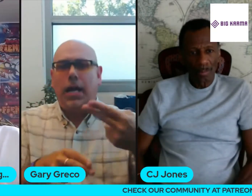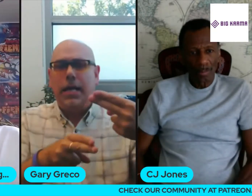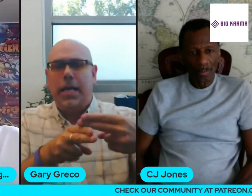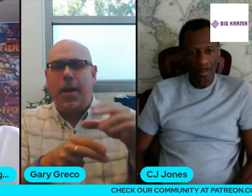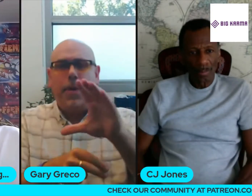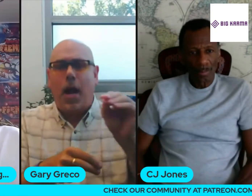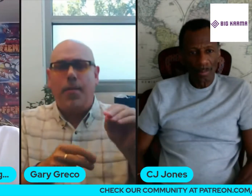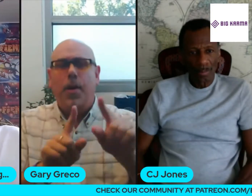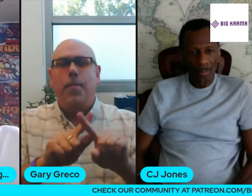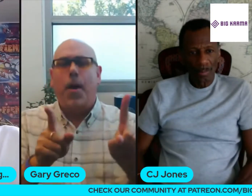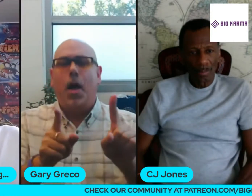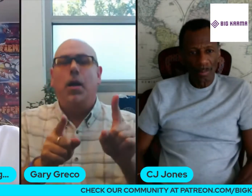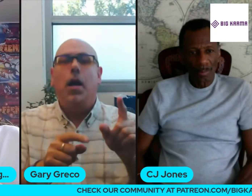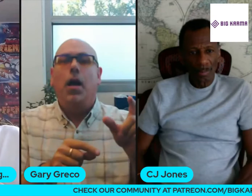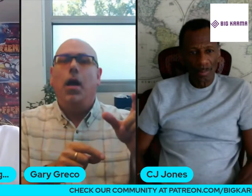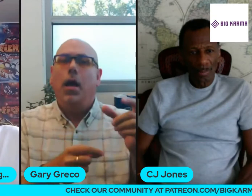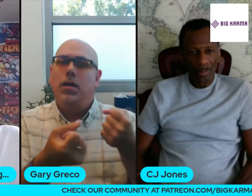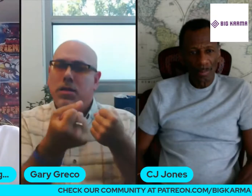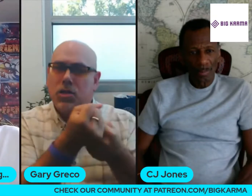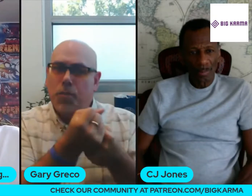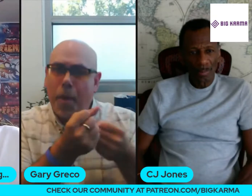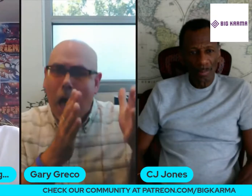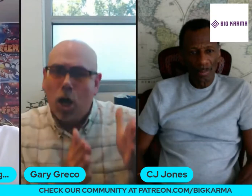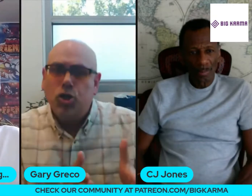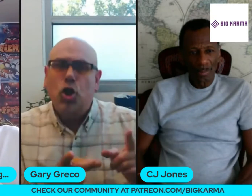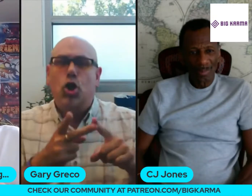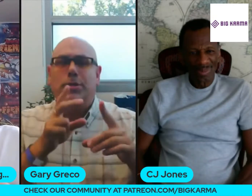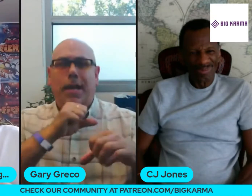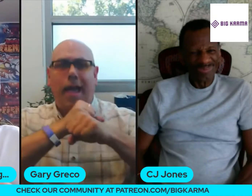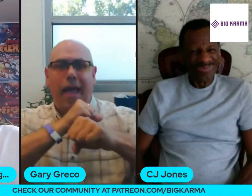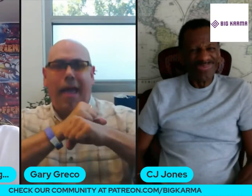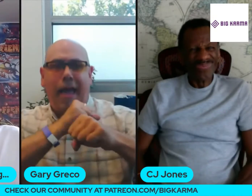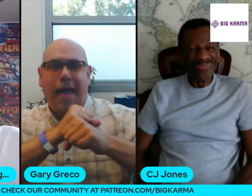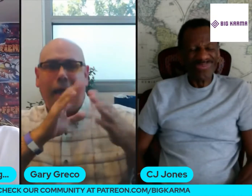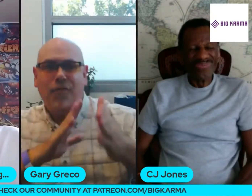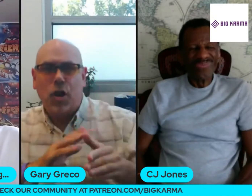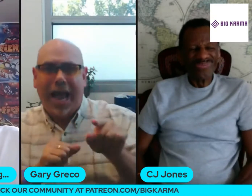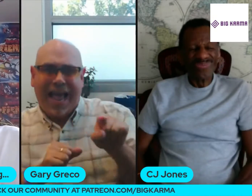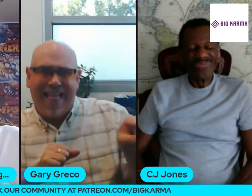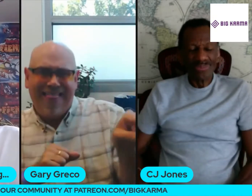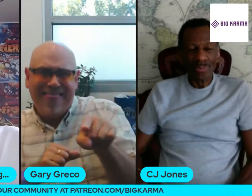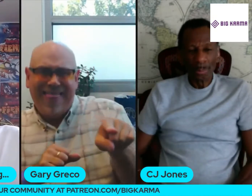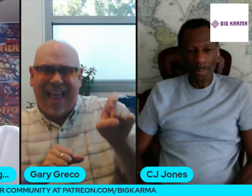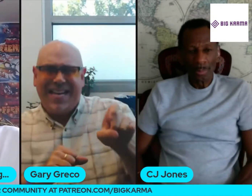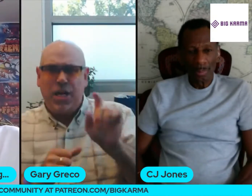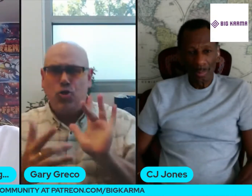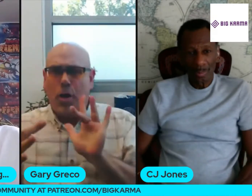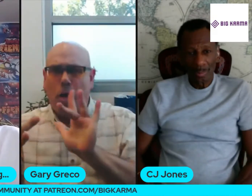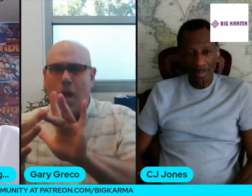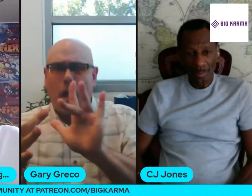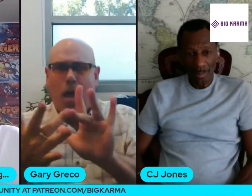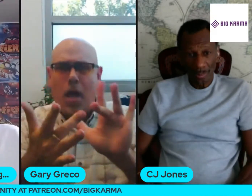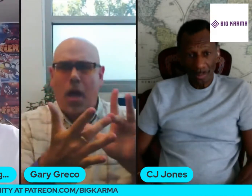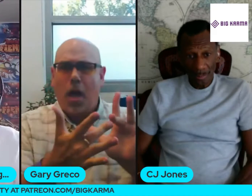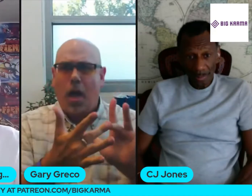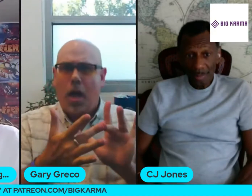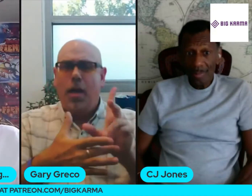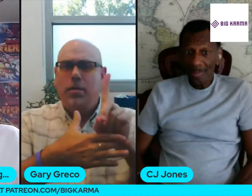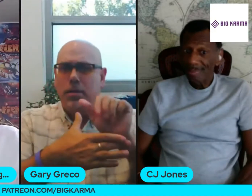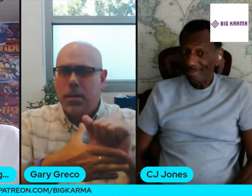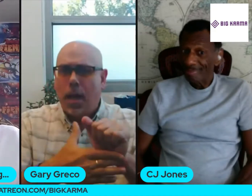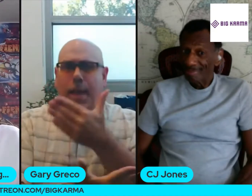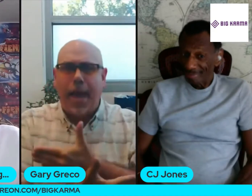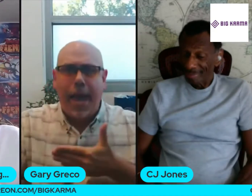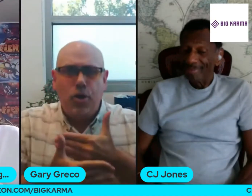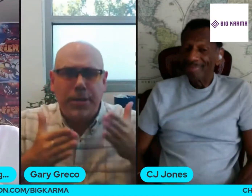and advertisers who reach out to disabled talents or athletes and tell them, oh, can